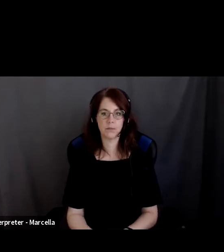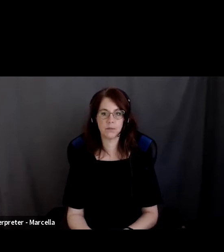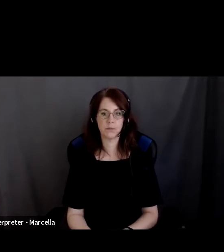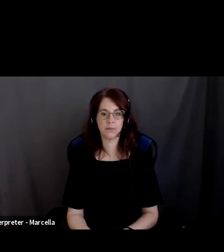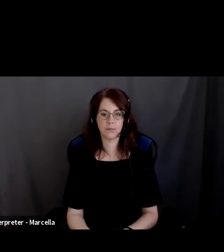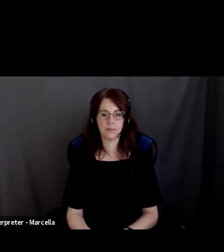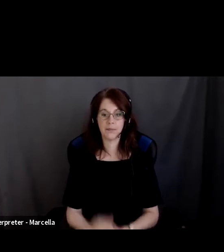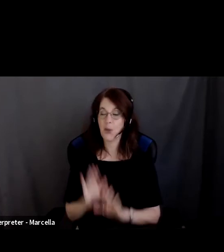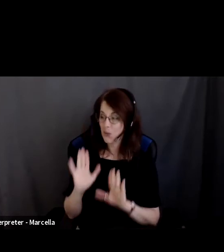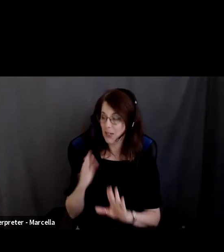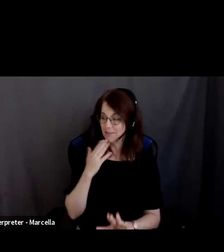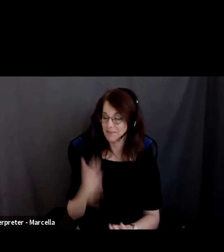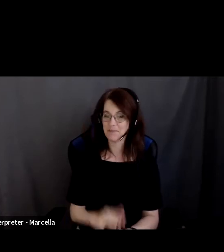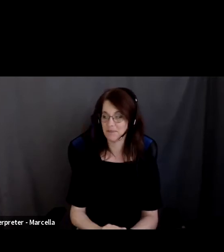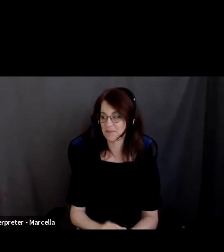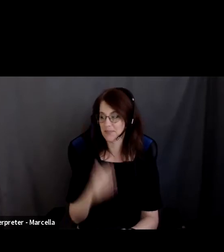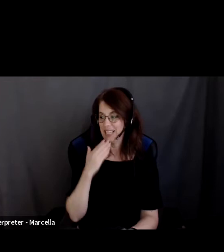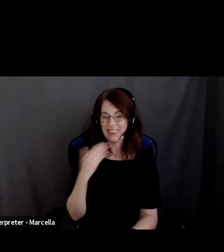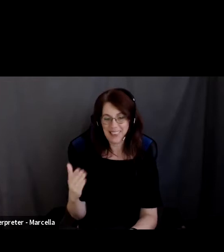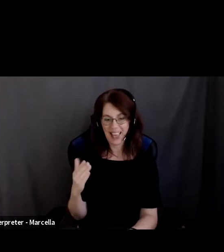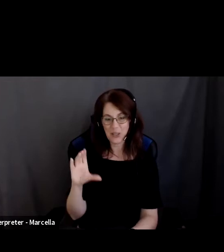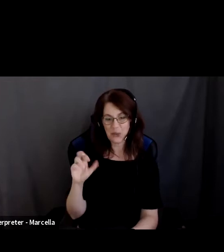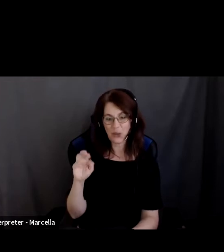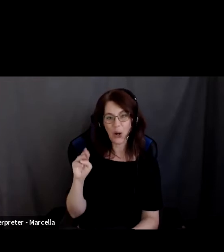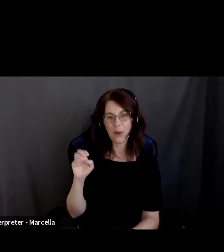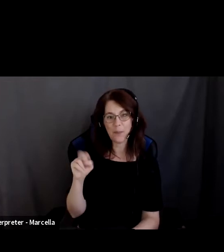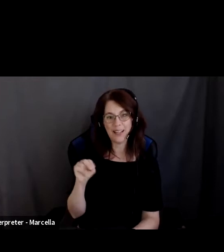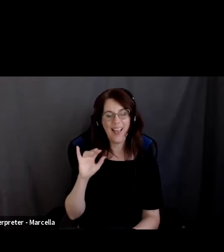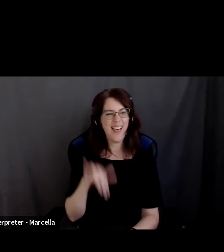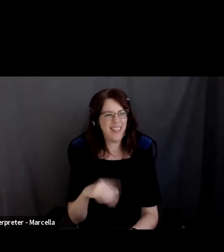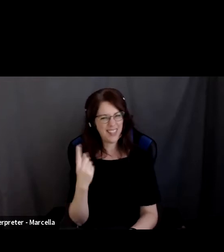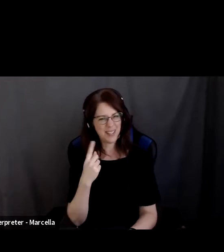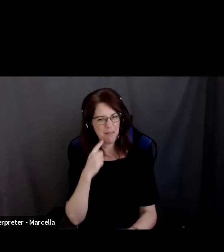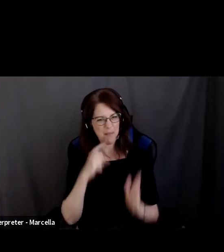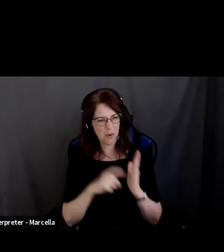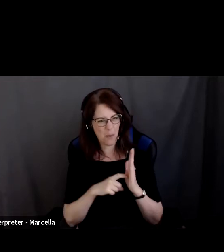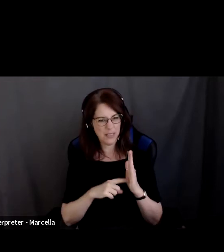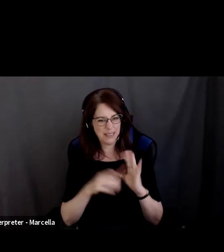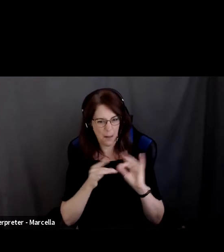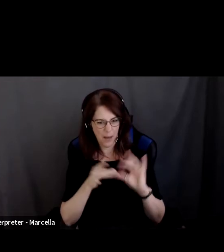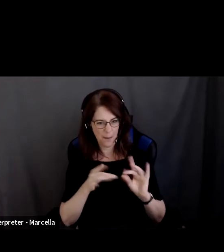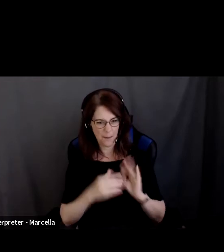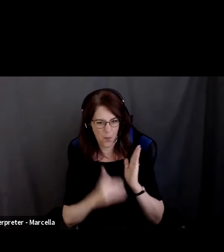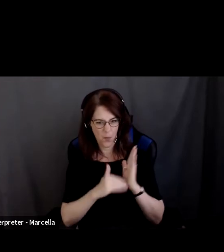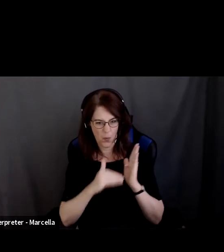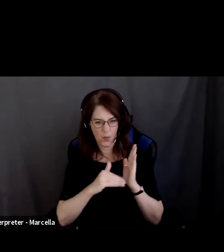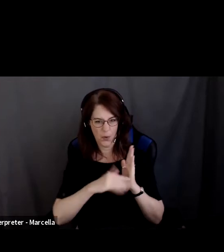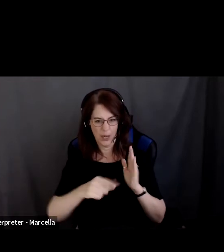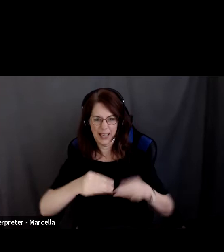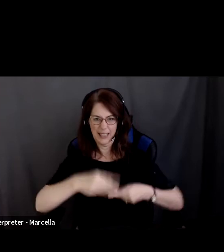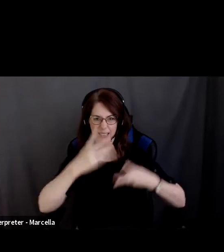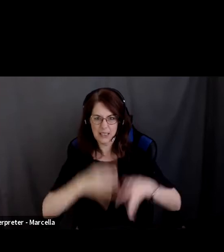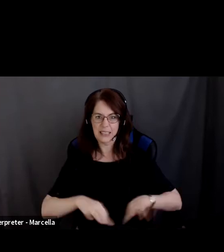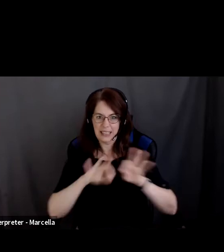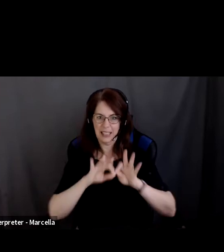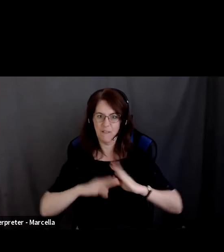Great. Thank you so much, Carmen. And that's something I'm seeing coming up in the chat as a